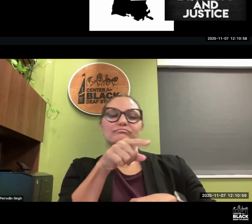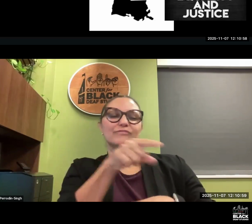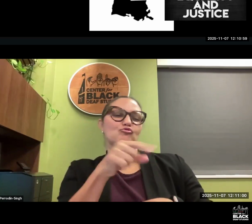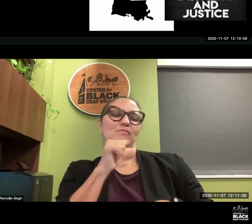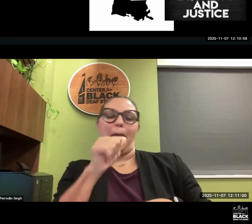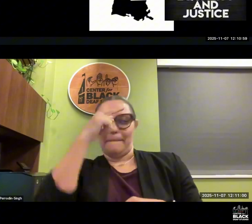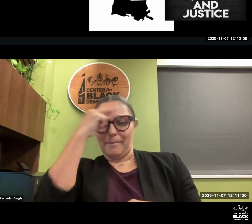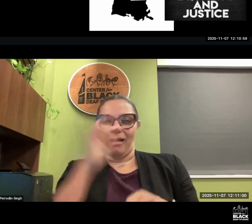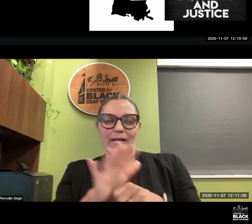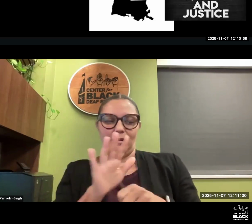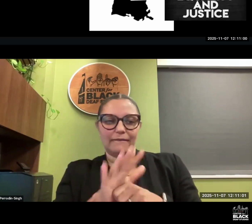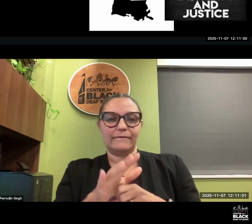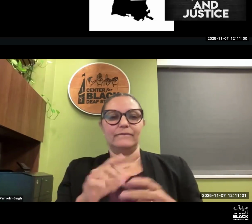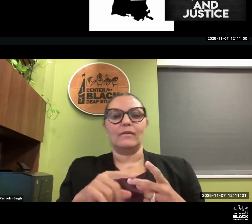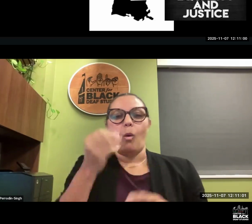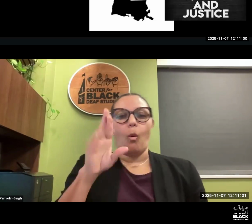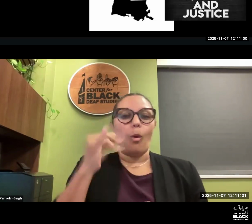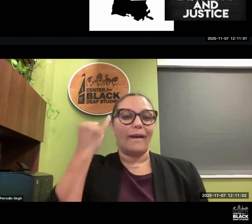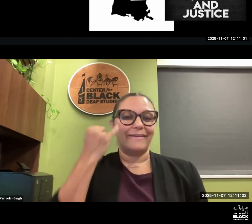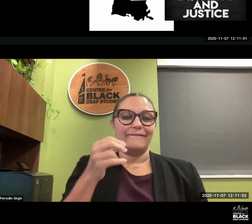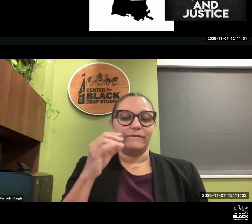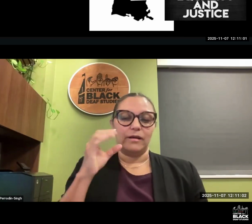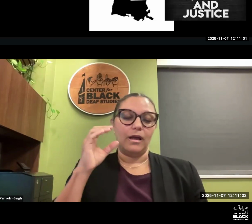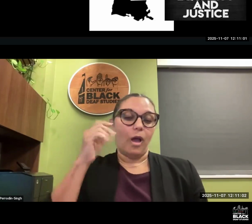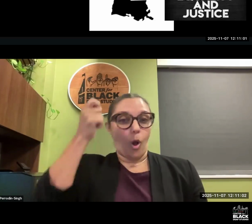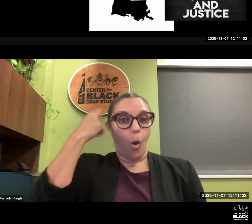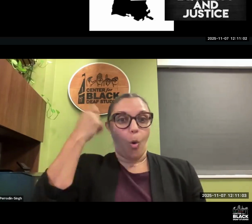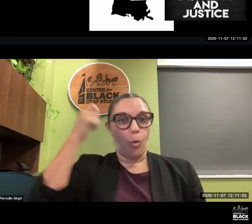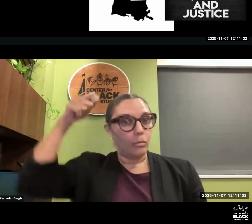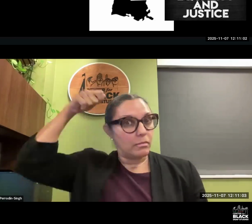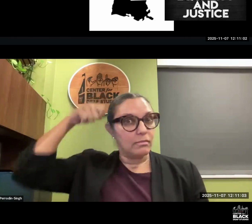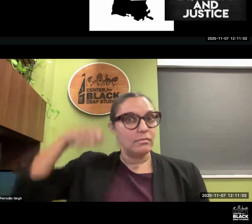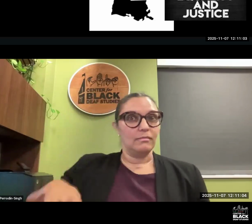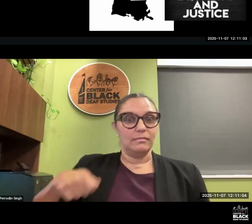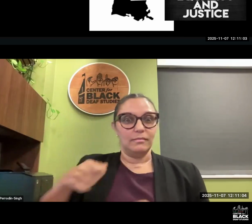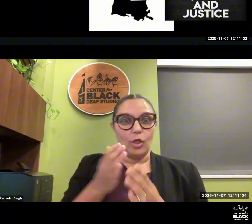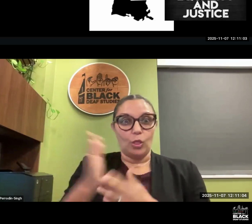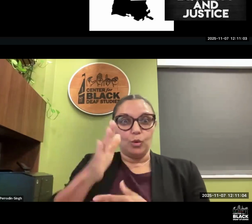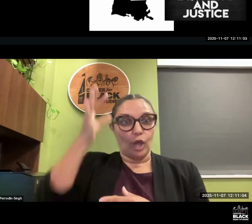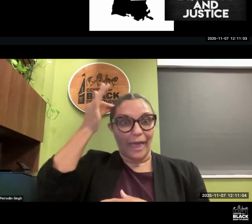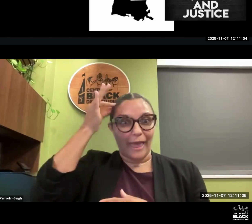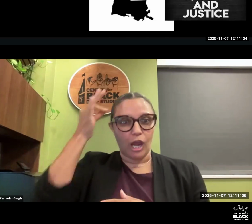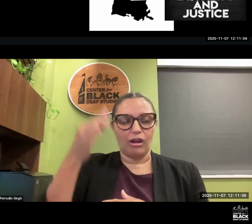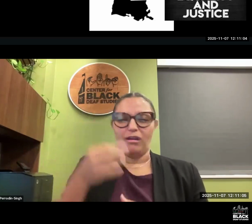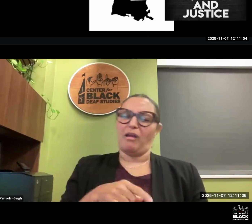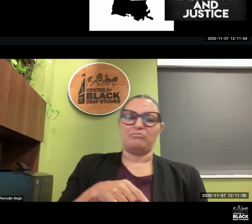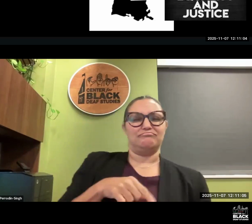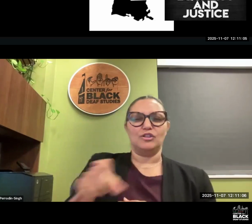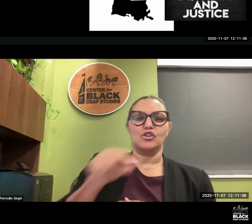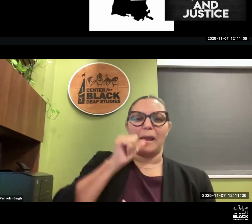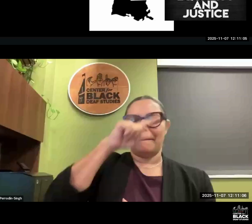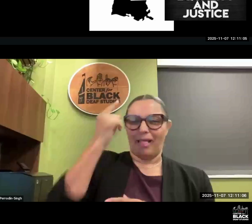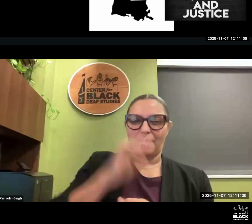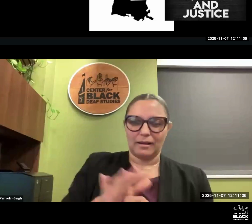match the color of a brown paper bag, that will be an indicator of whether you were Black enough or not. Or if you